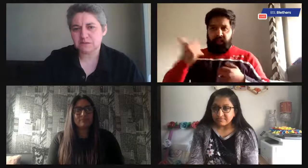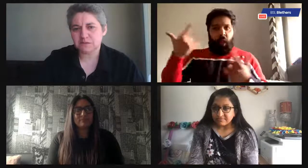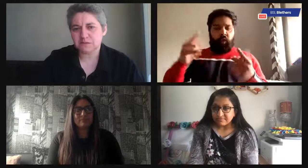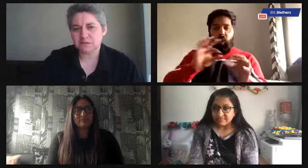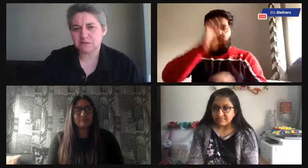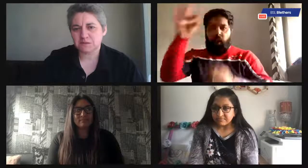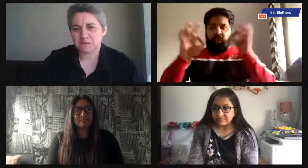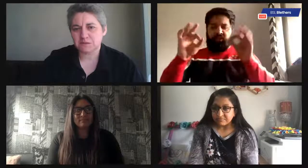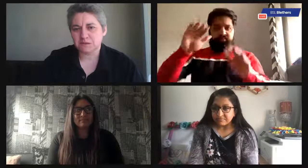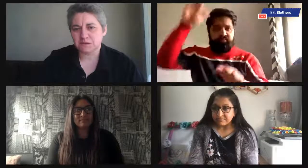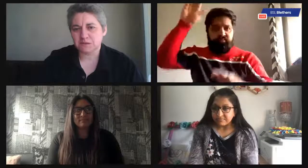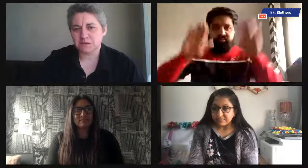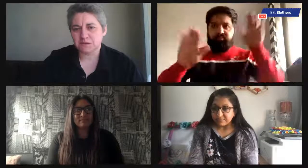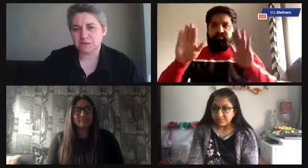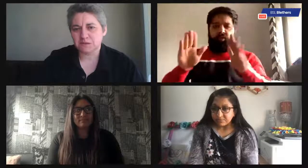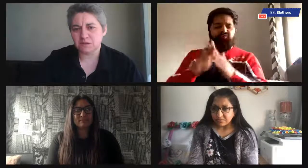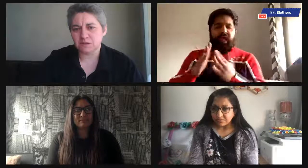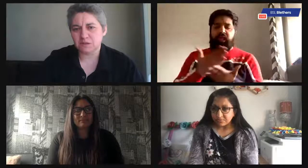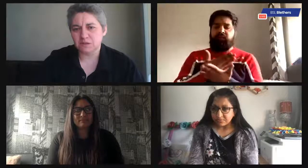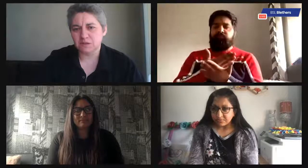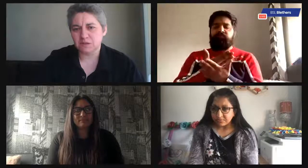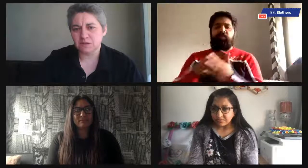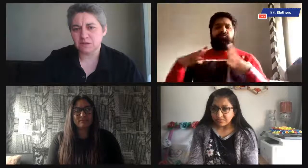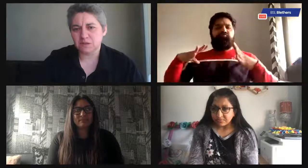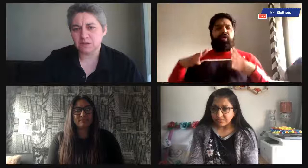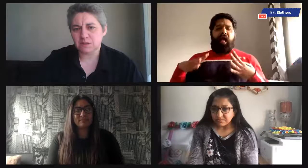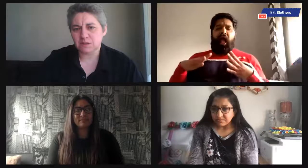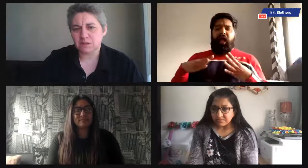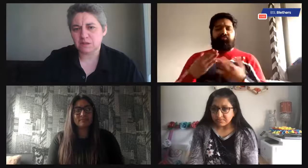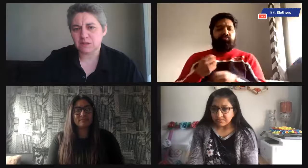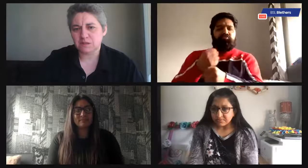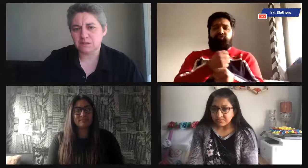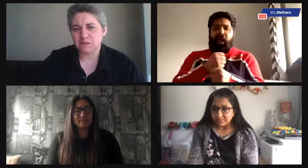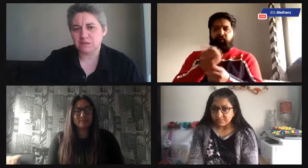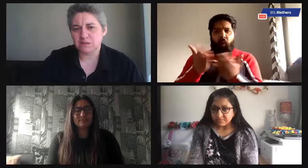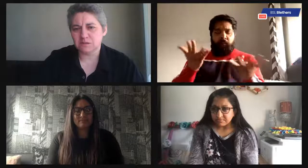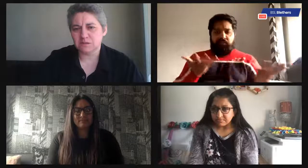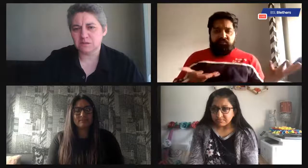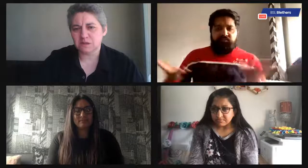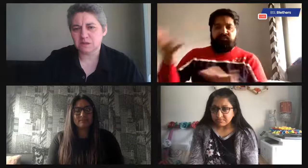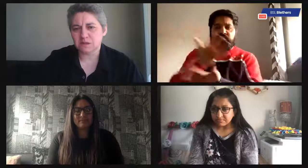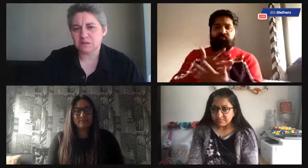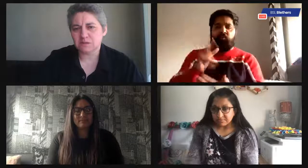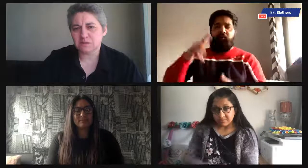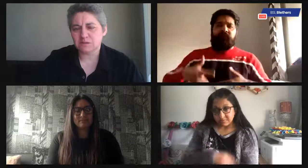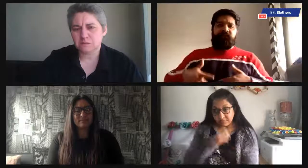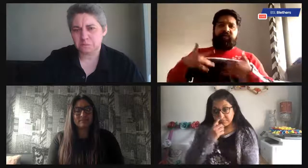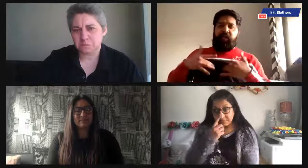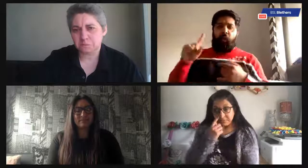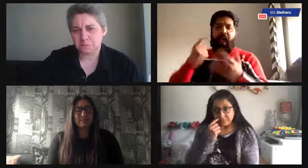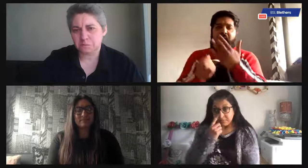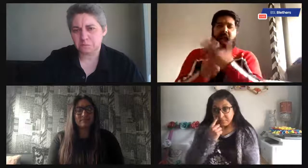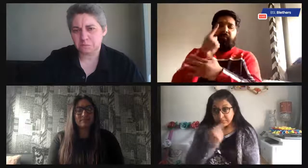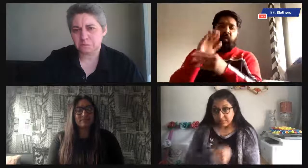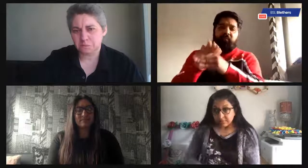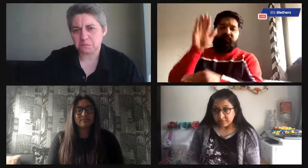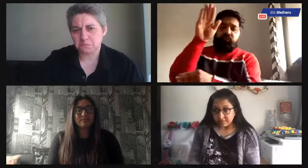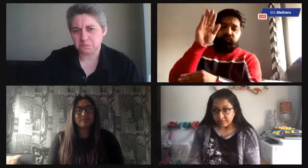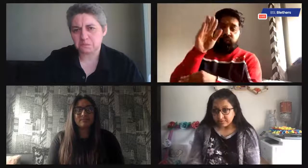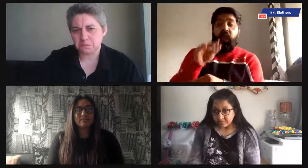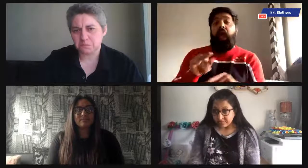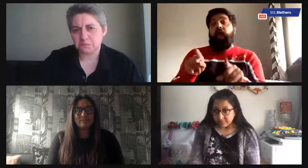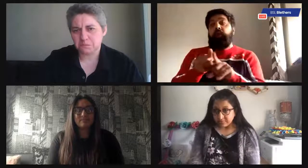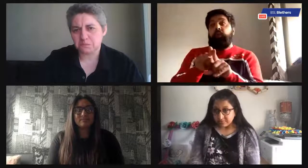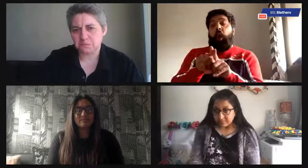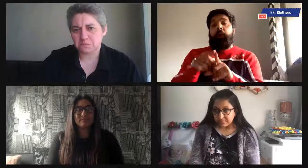deaf community just feel so left behind and they're trying so hard to catch up. And our kind of our format